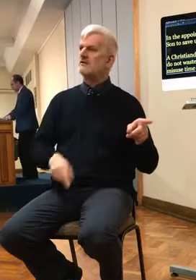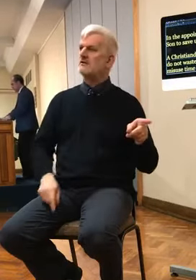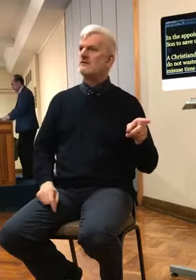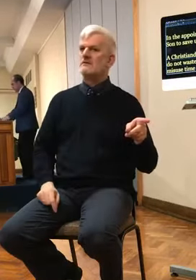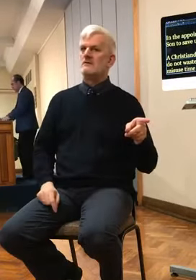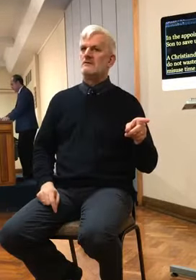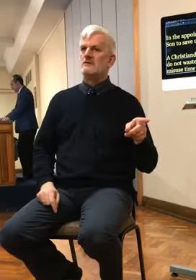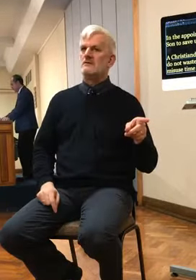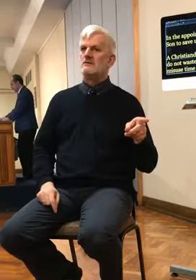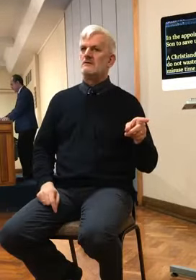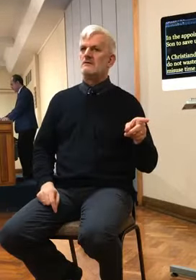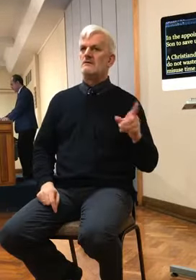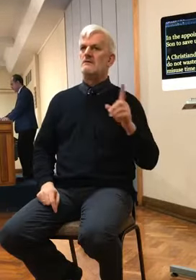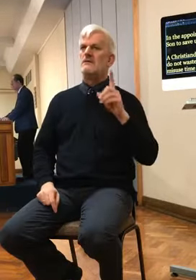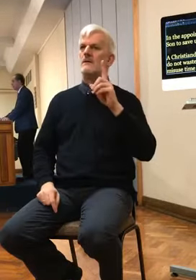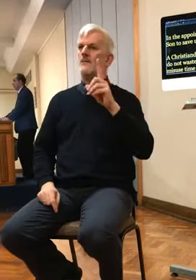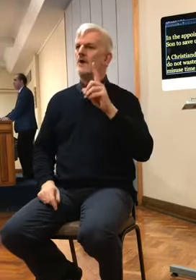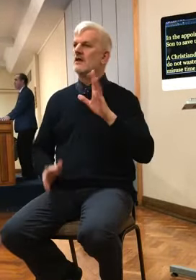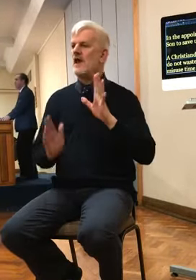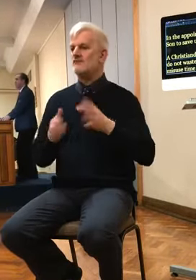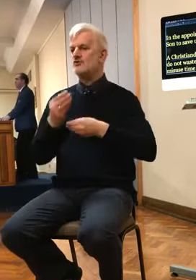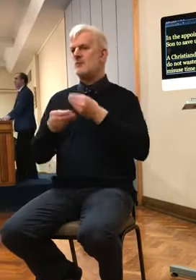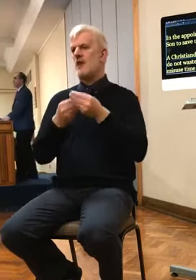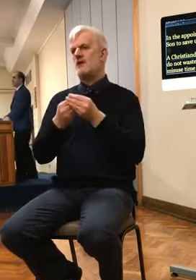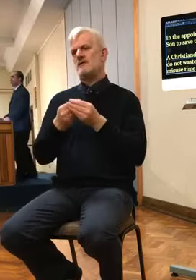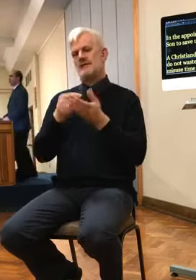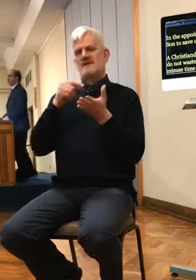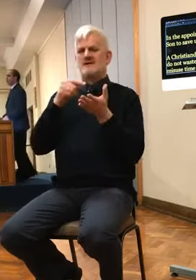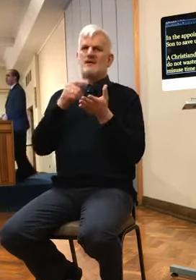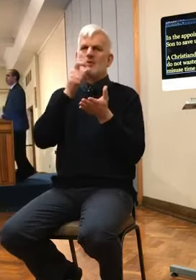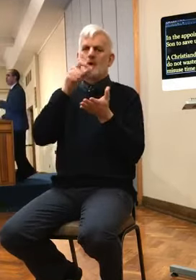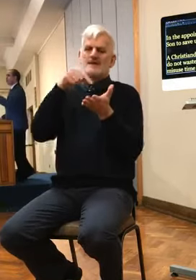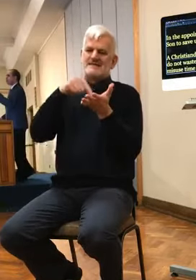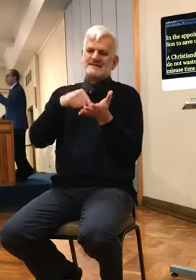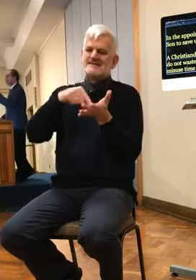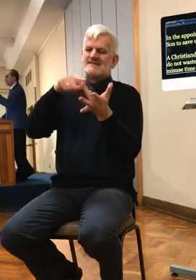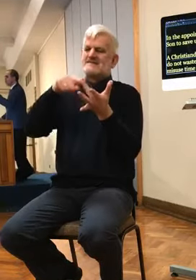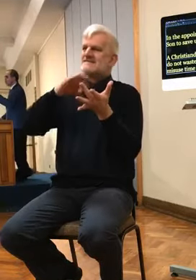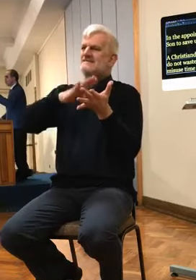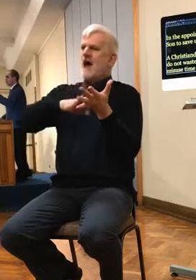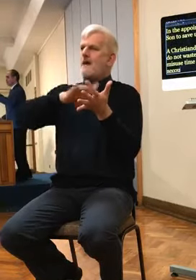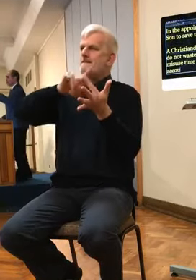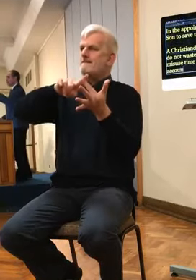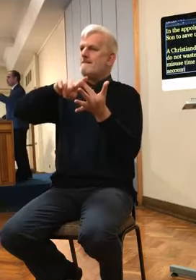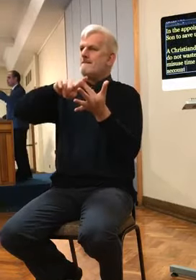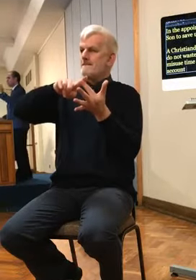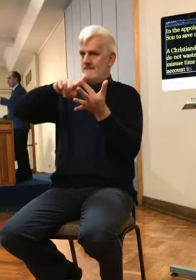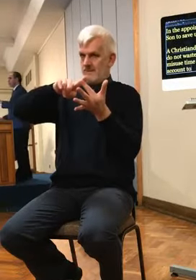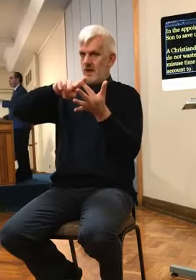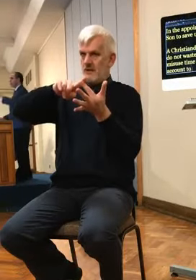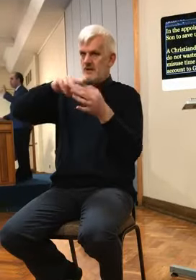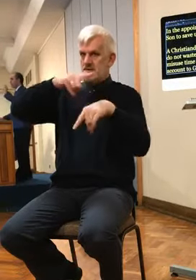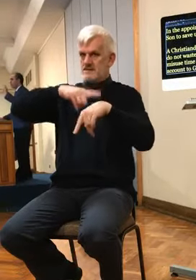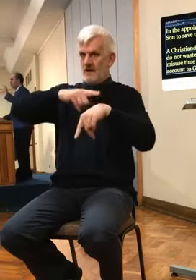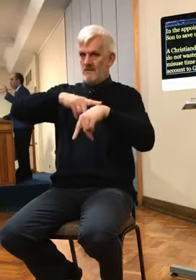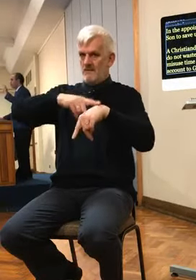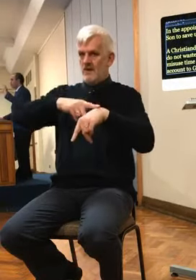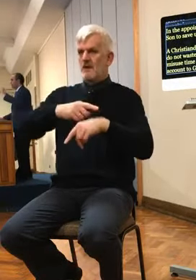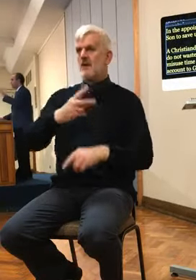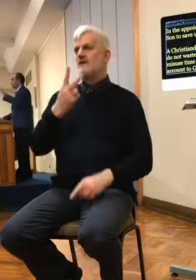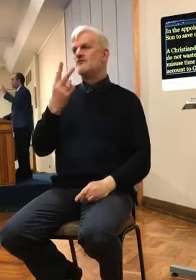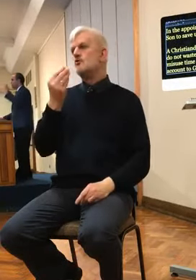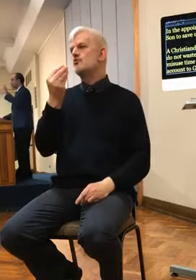here because it has really a profound meaning. Now, the word time, there are two Greek words used in the Bible